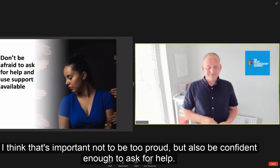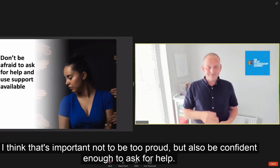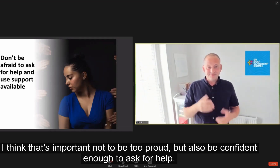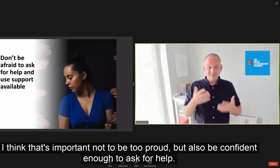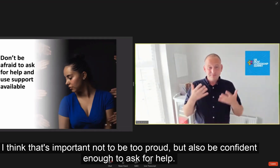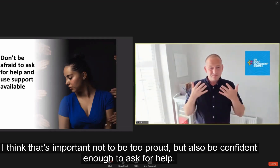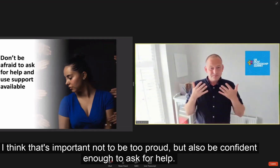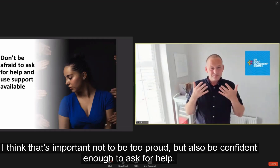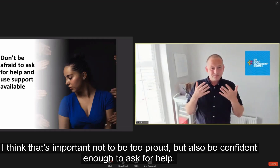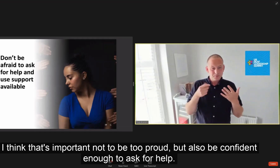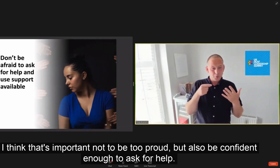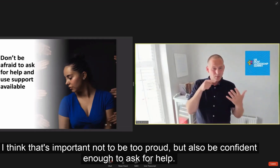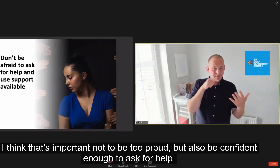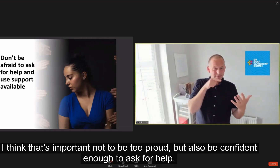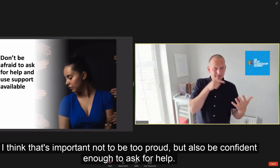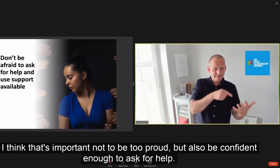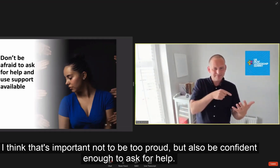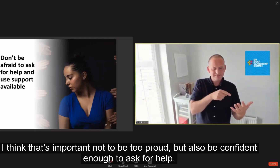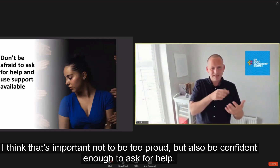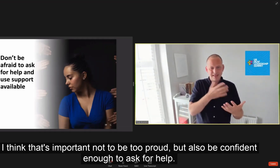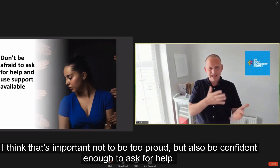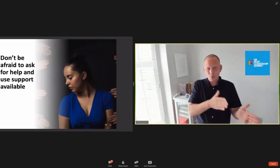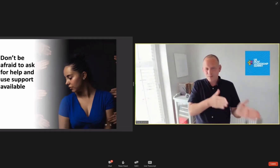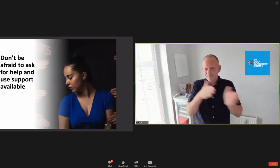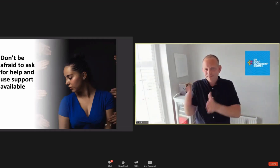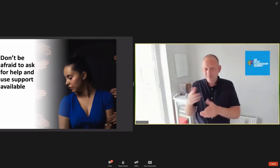to be confident enough to ask for help.